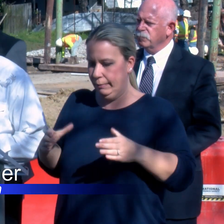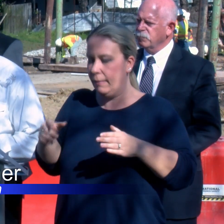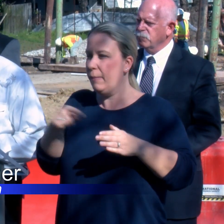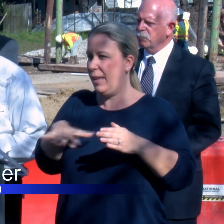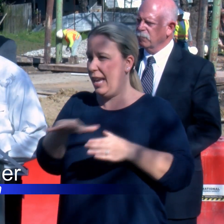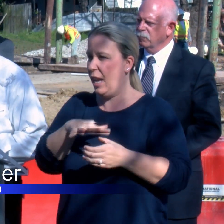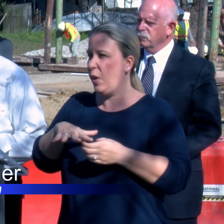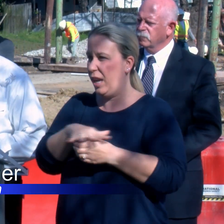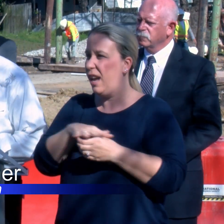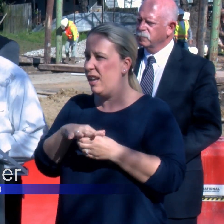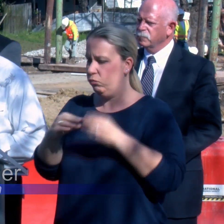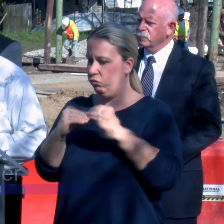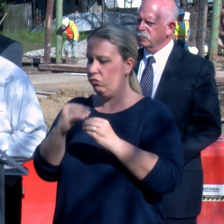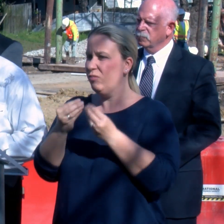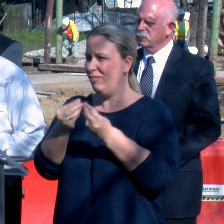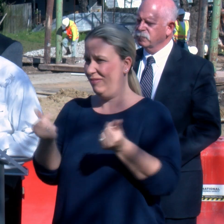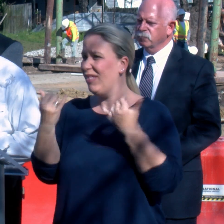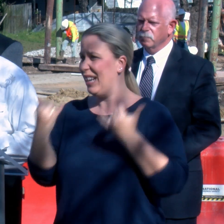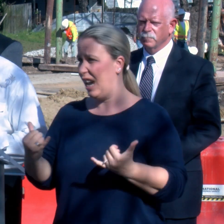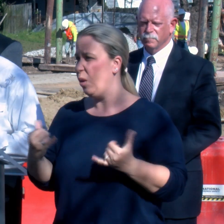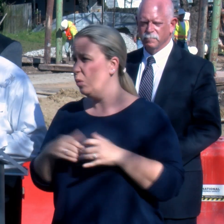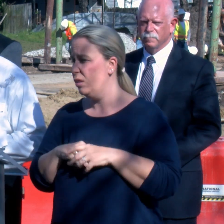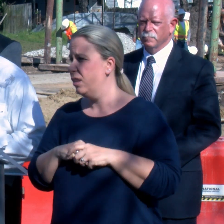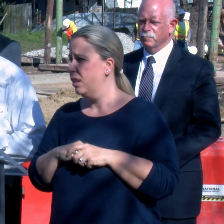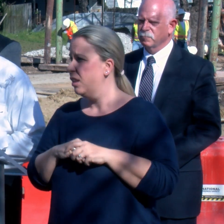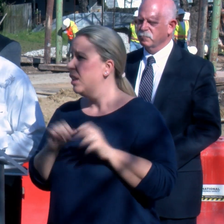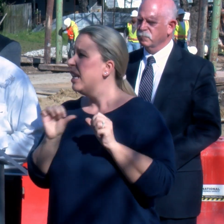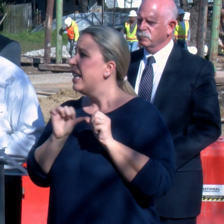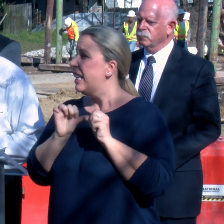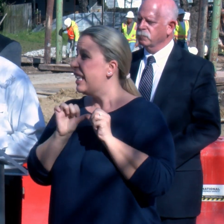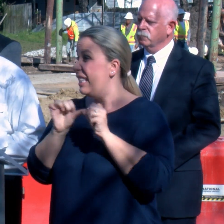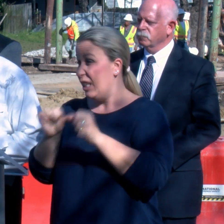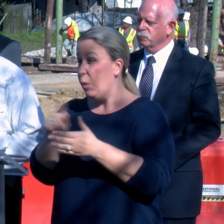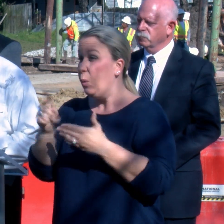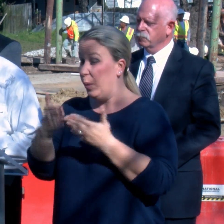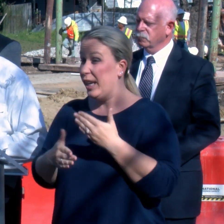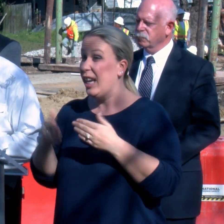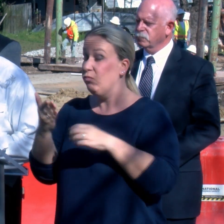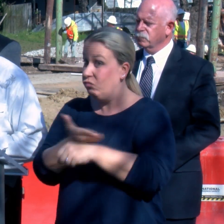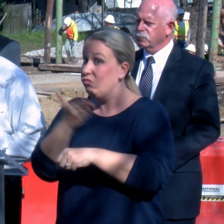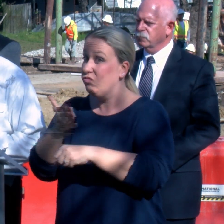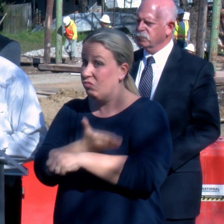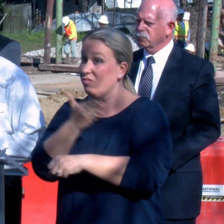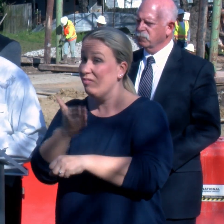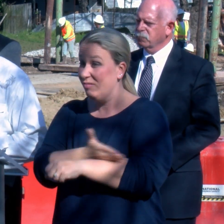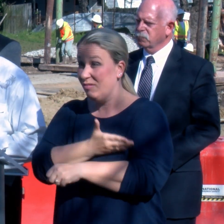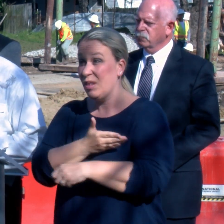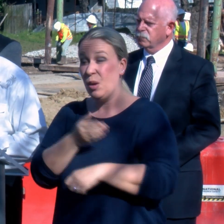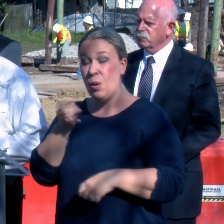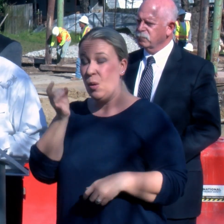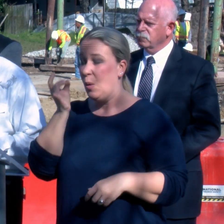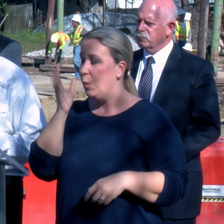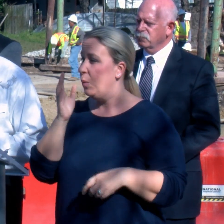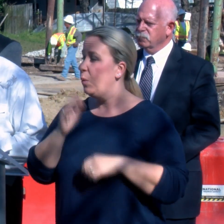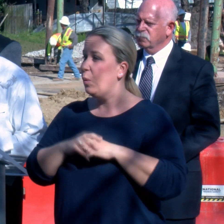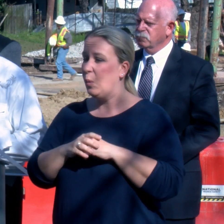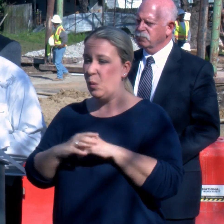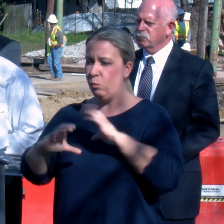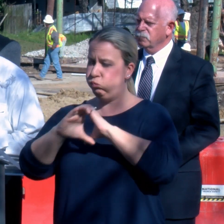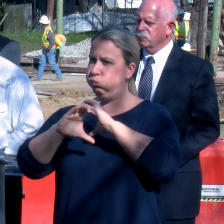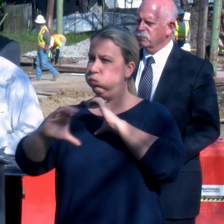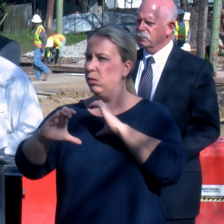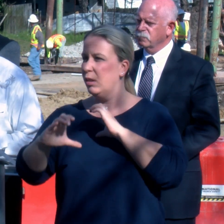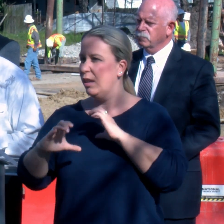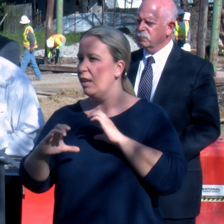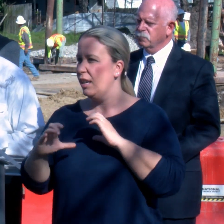it. The work will continue through the weekend. Because this was a major line. I